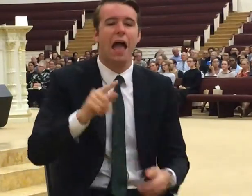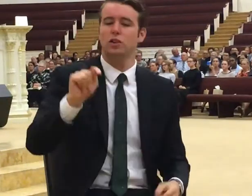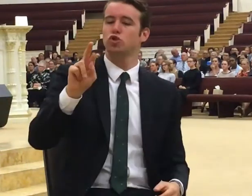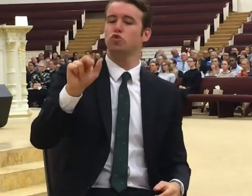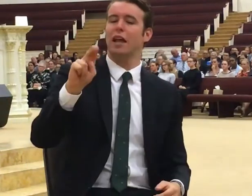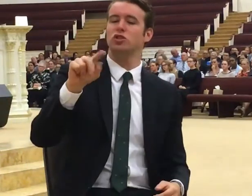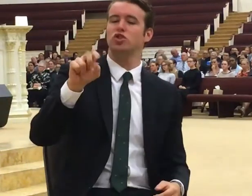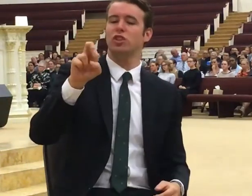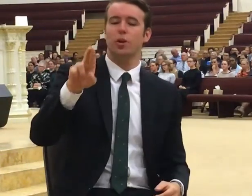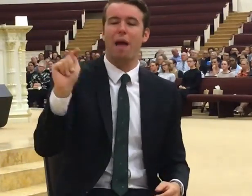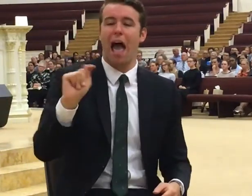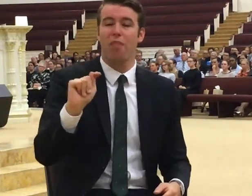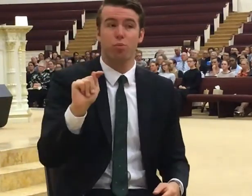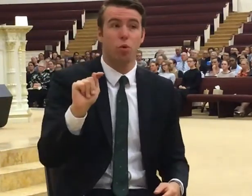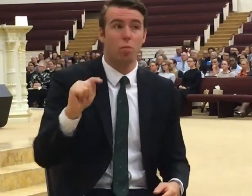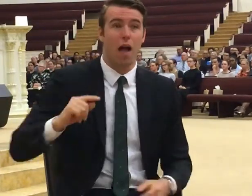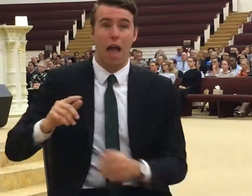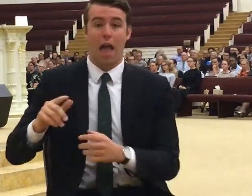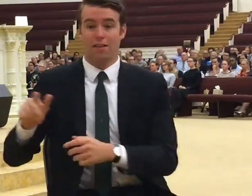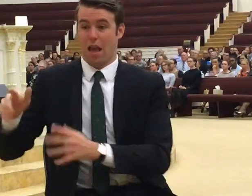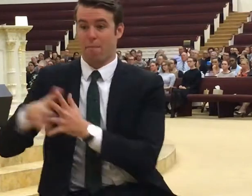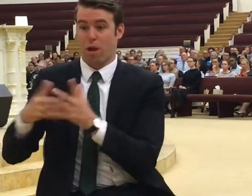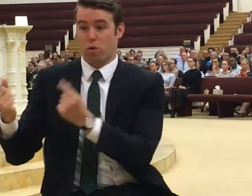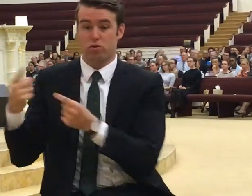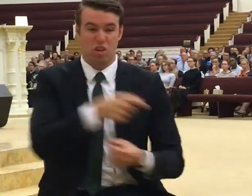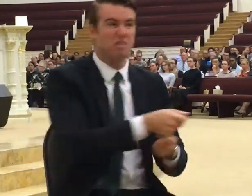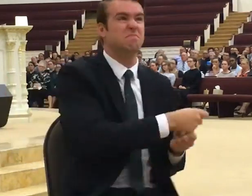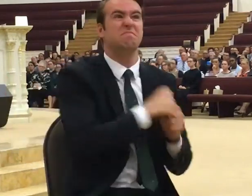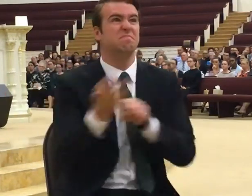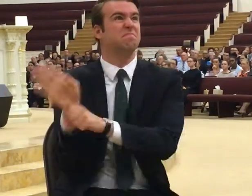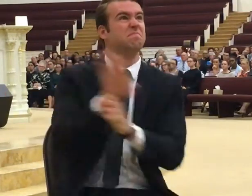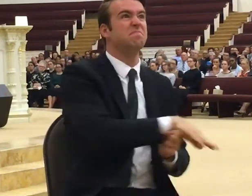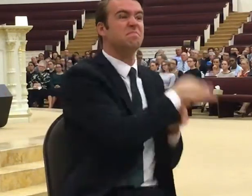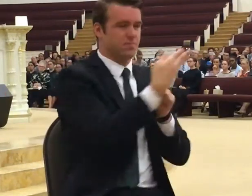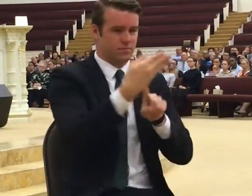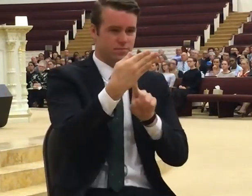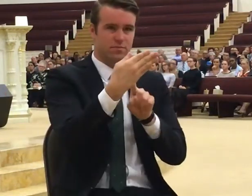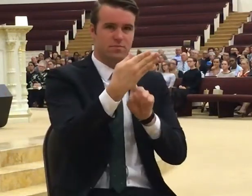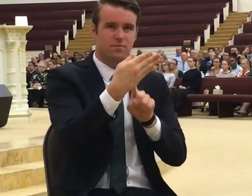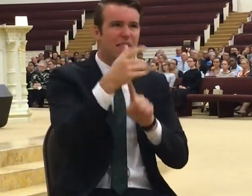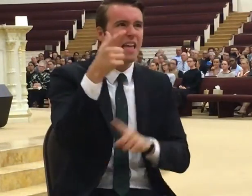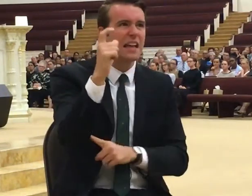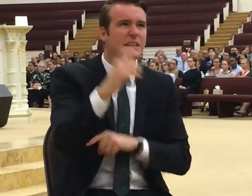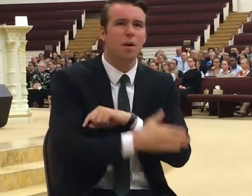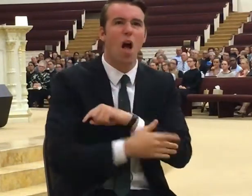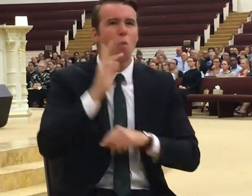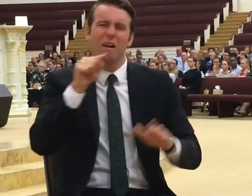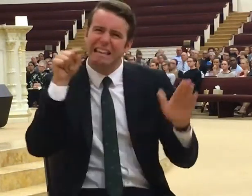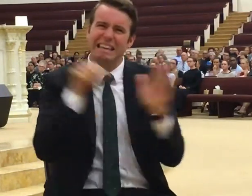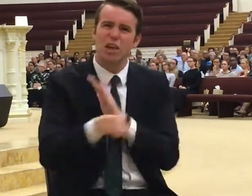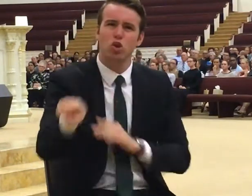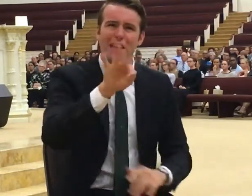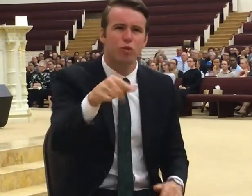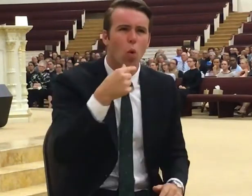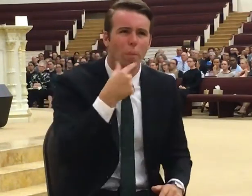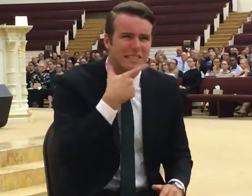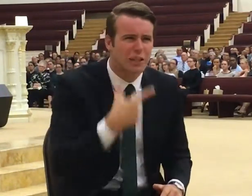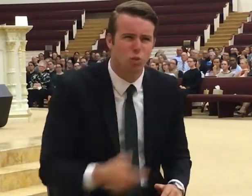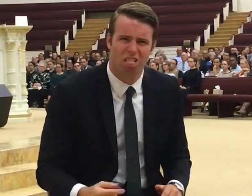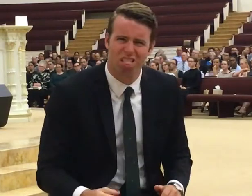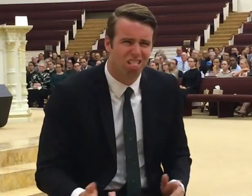transgender bathrooms while they were waving flags from nations that would kill you for being a homosexual.